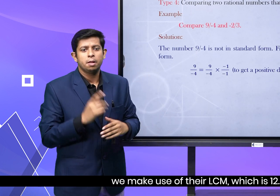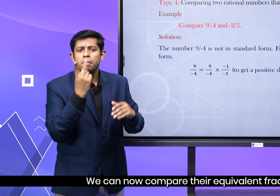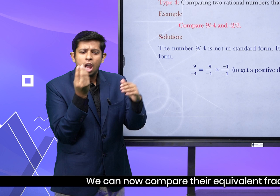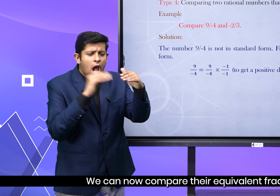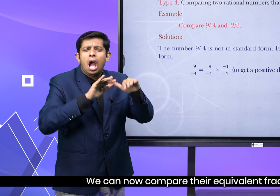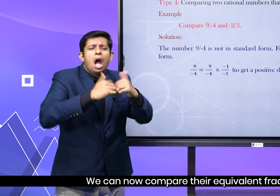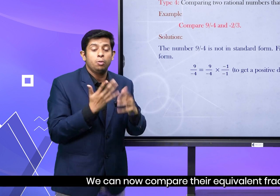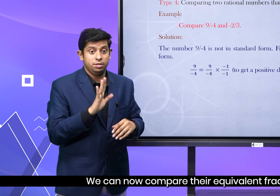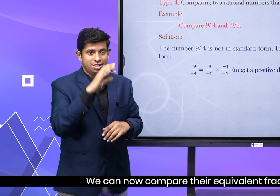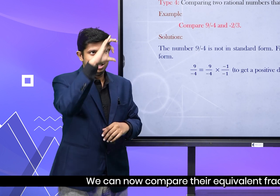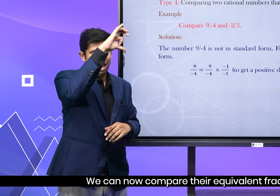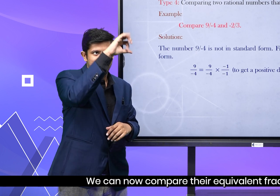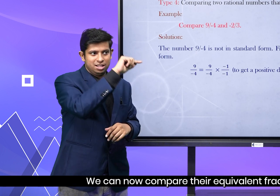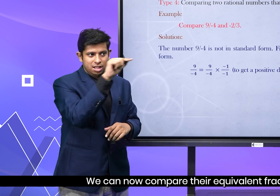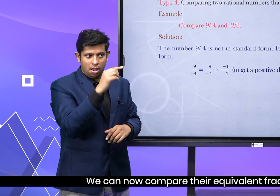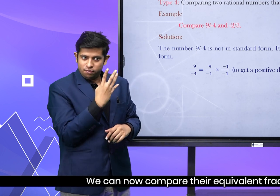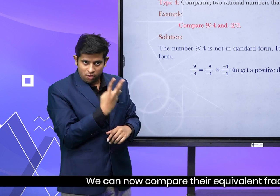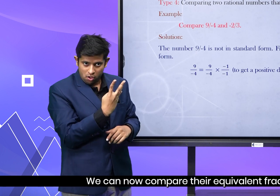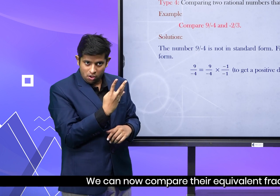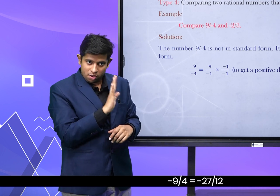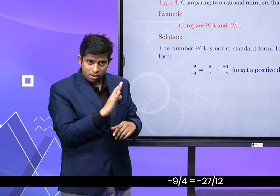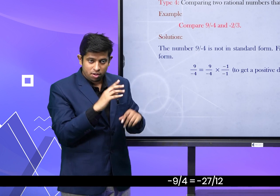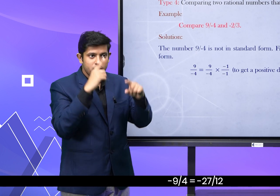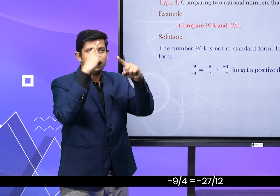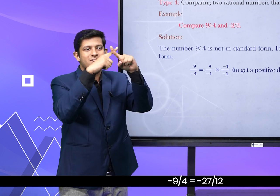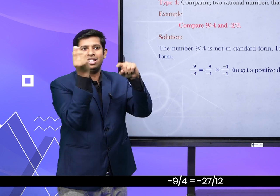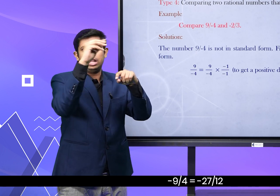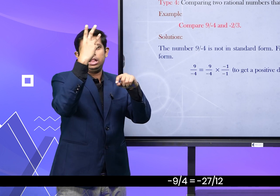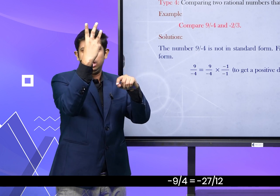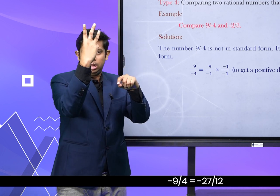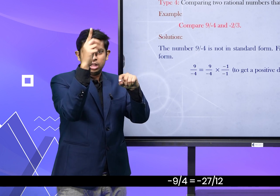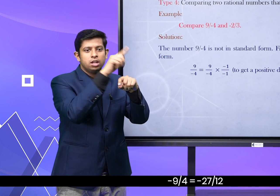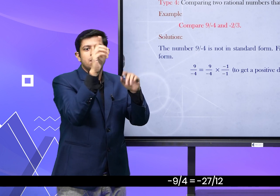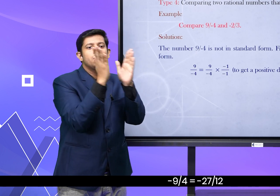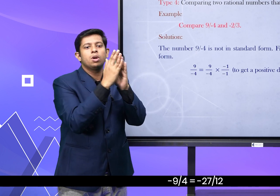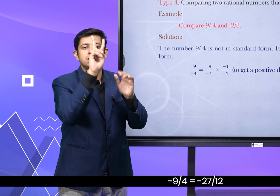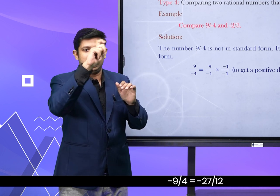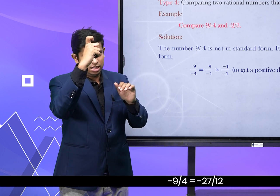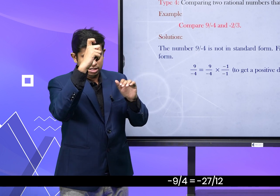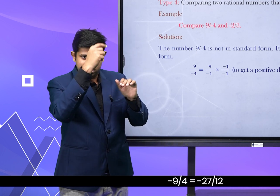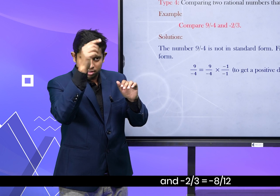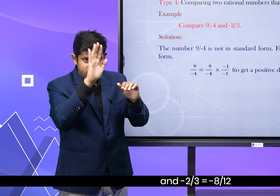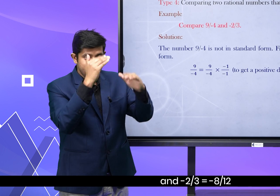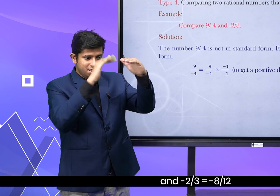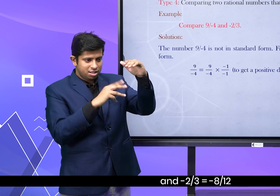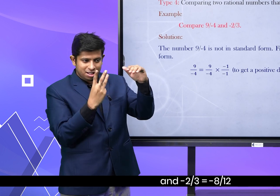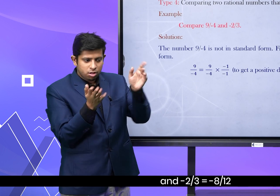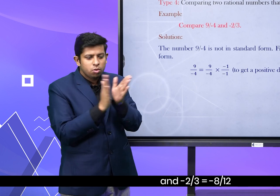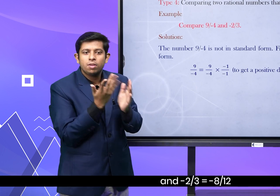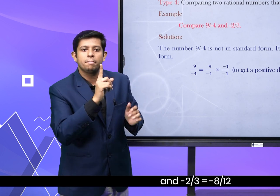We can now compare the equivalent fractions. 9 by 4 is equal to minus 27 by 12 and minus 2 by 3 is equal